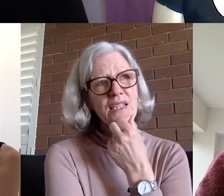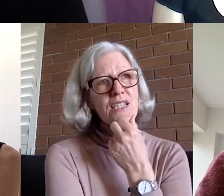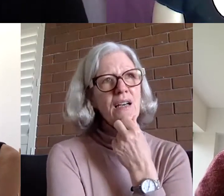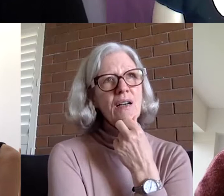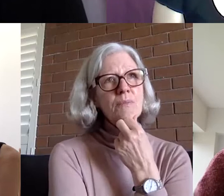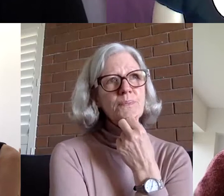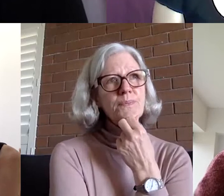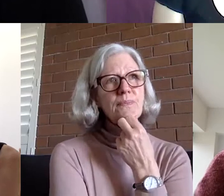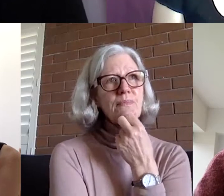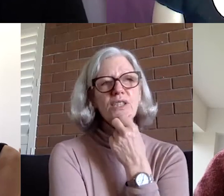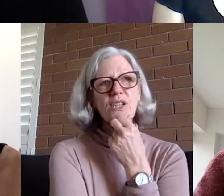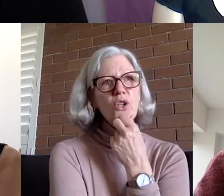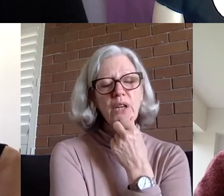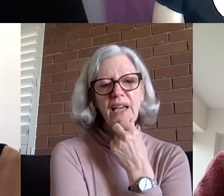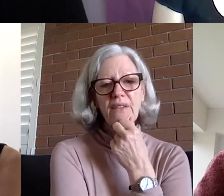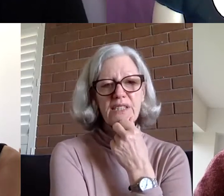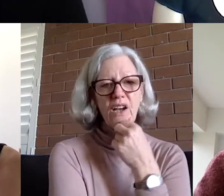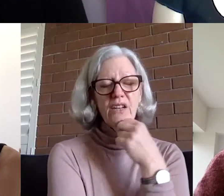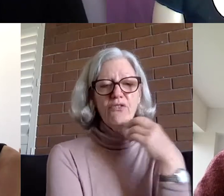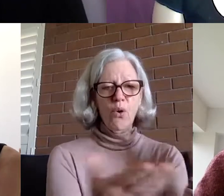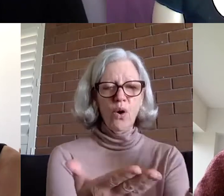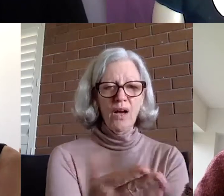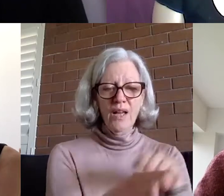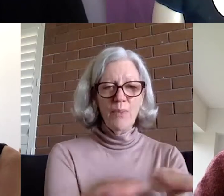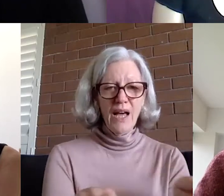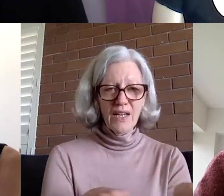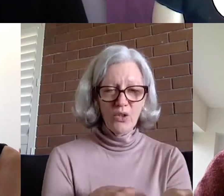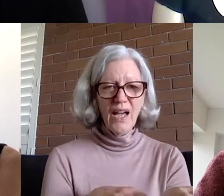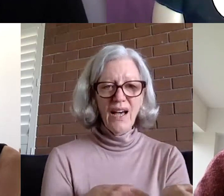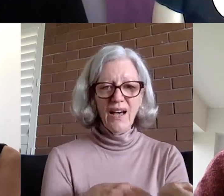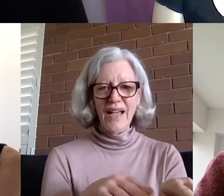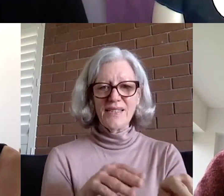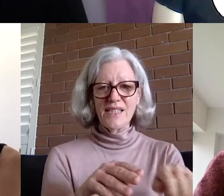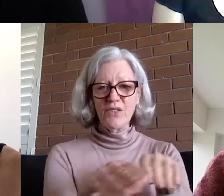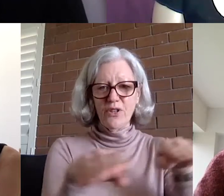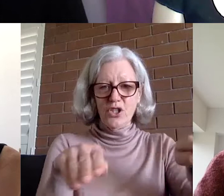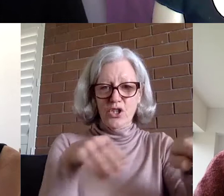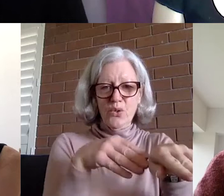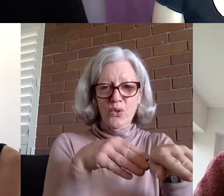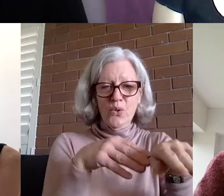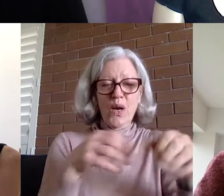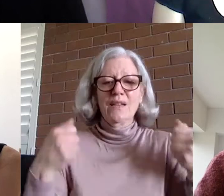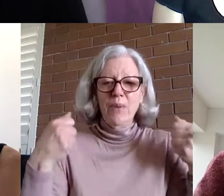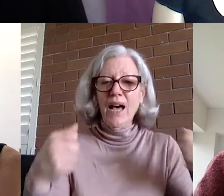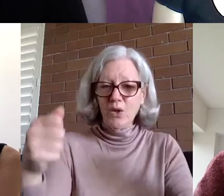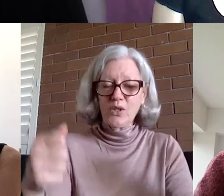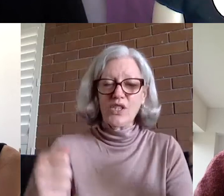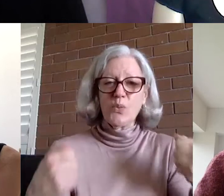And so you would have the sign for park your car as different to park or